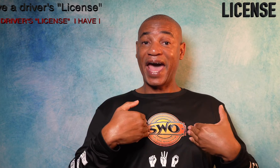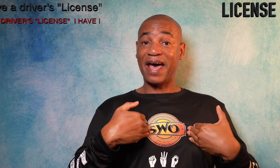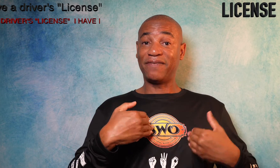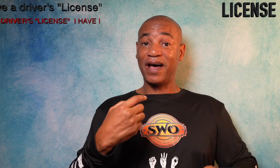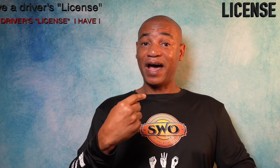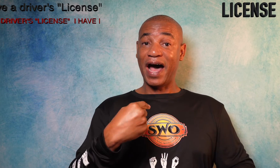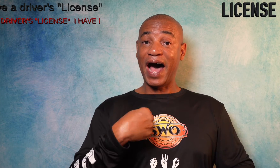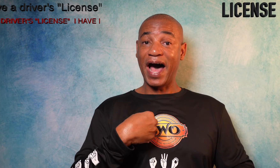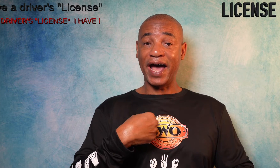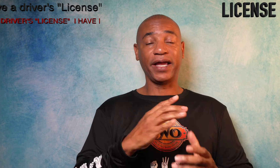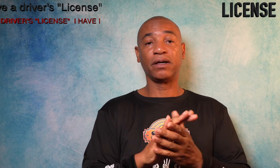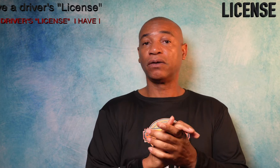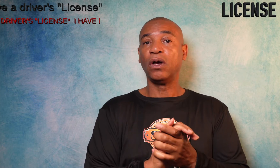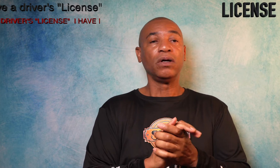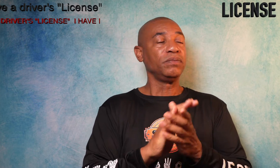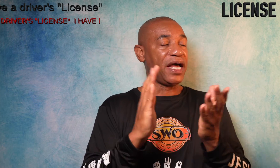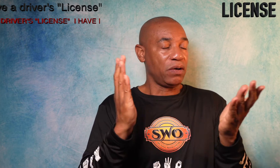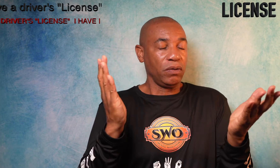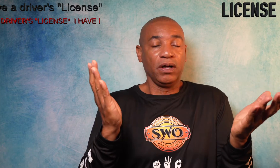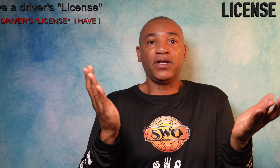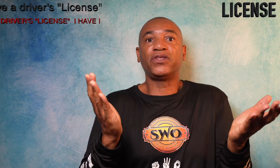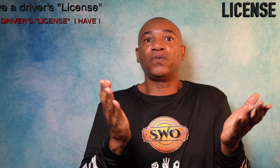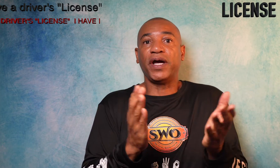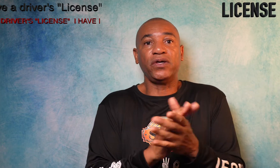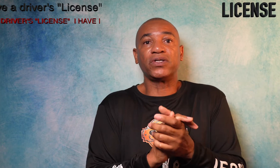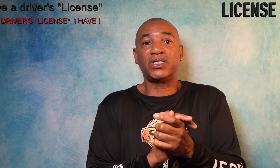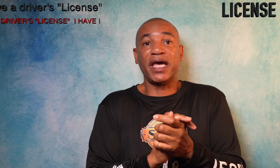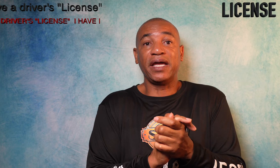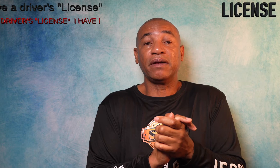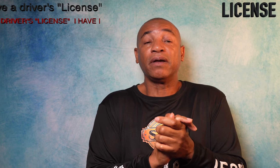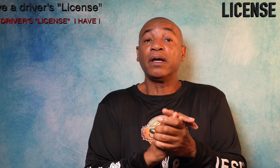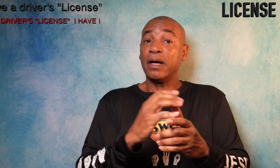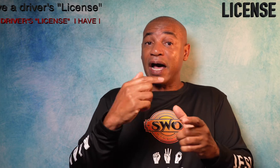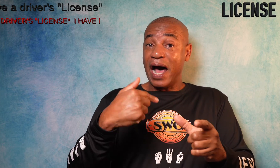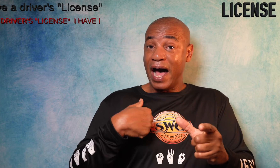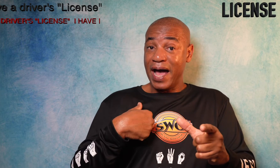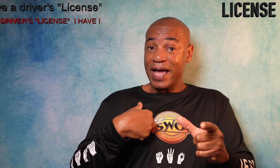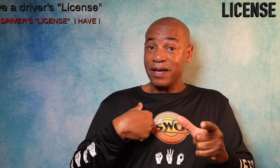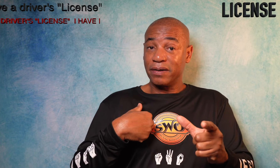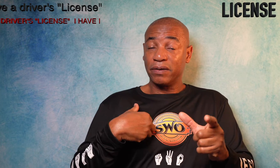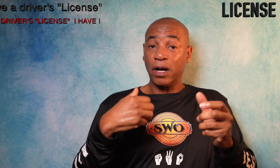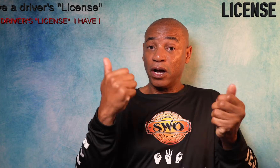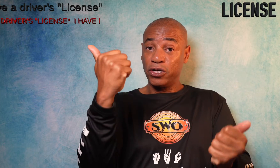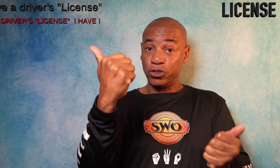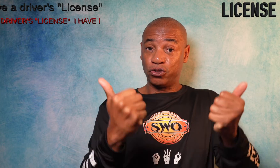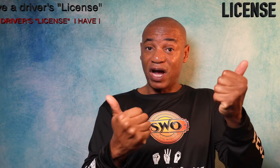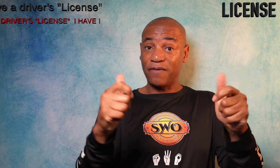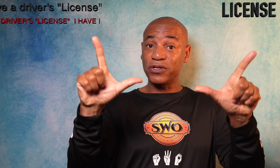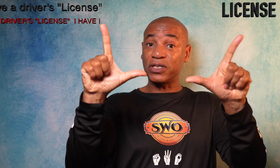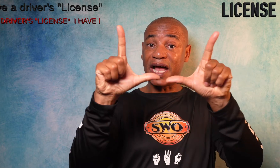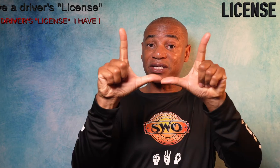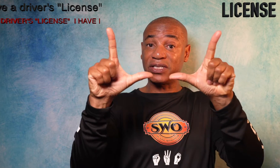have I. Now, another way you could say, I, driver's